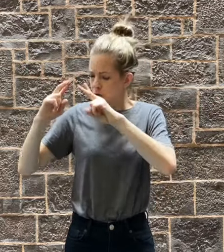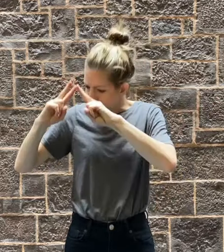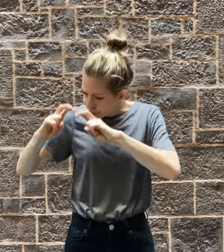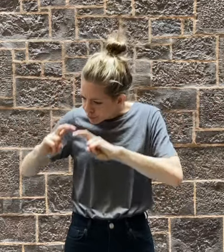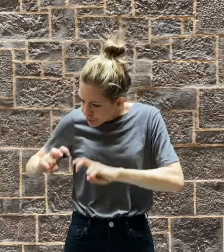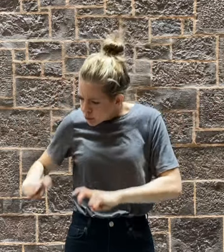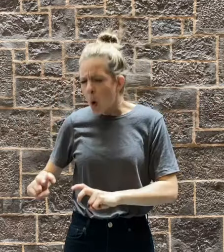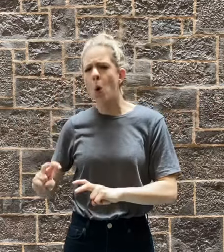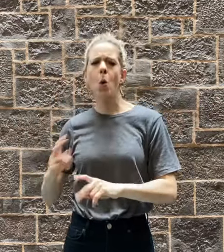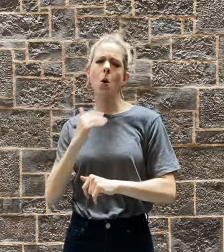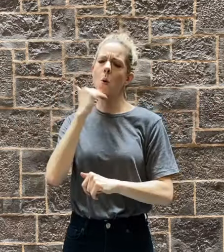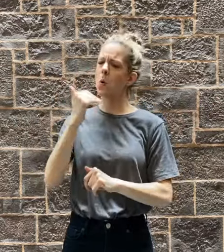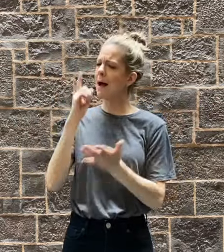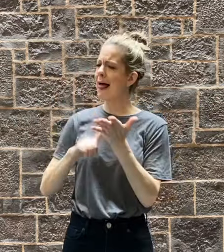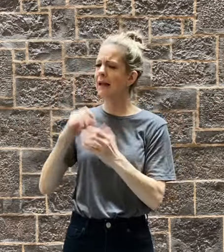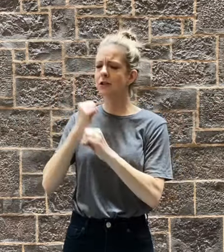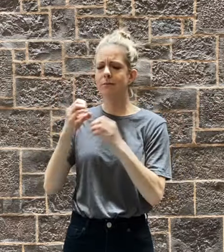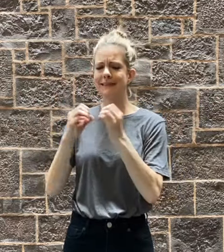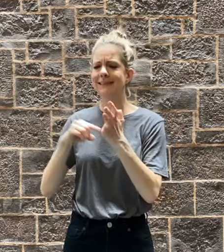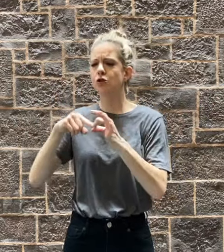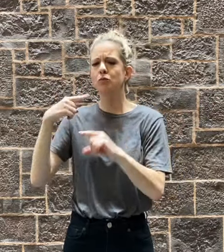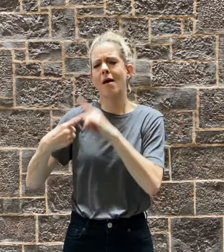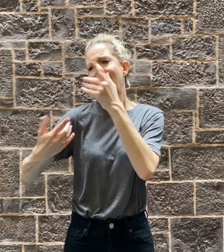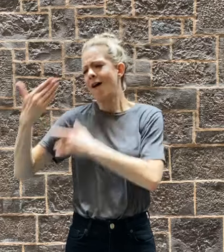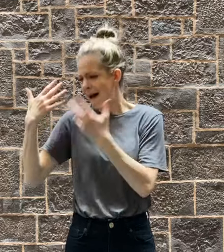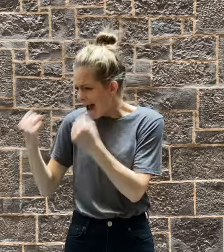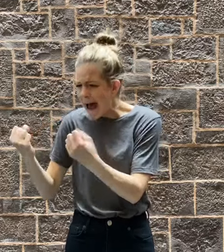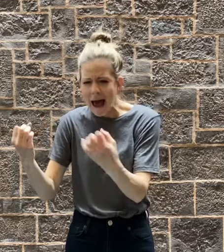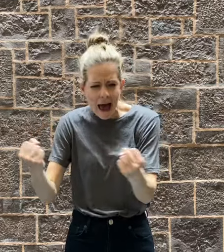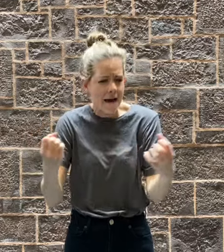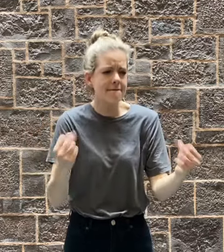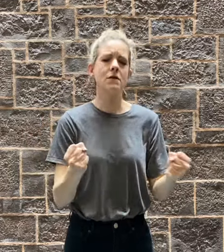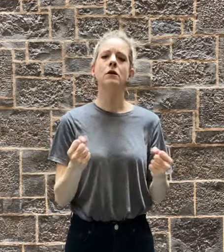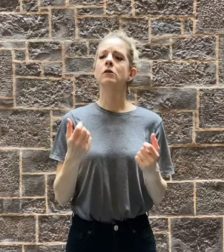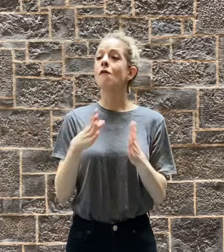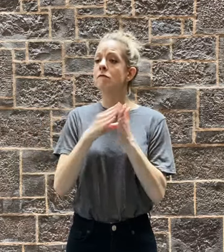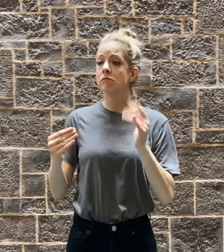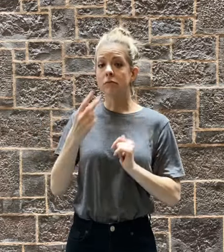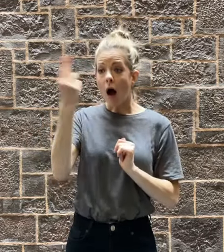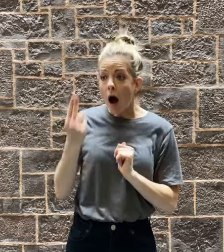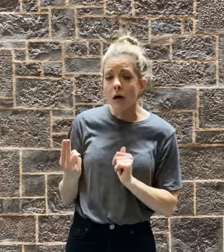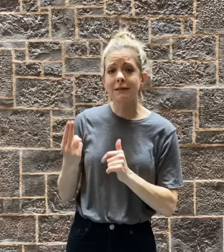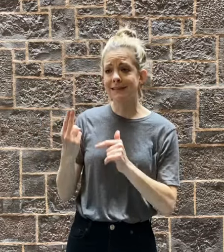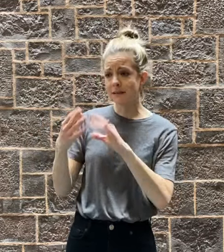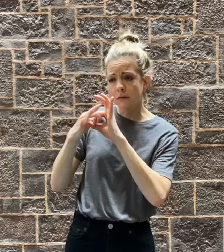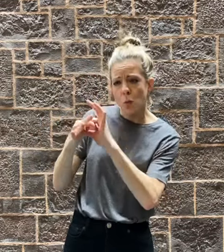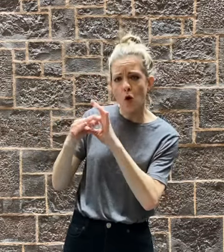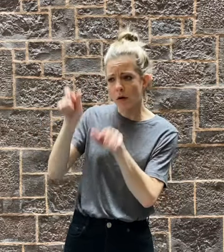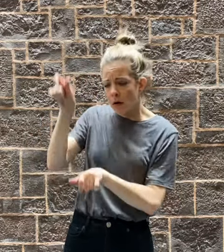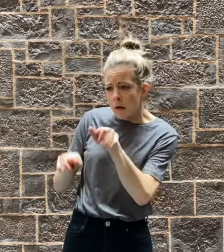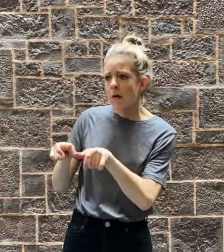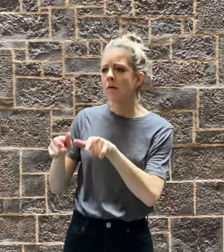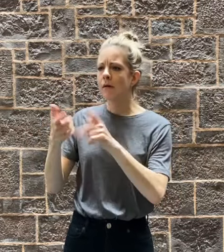can find. And so there was a really central artistic strand, so engaging with artists and drawing on creative methods